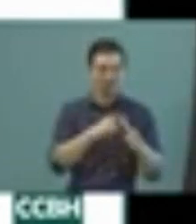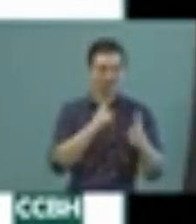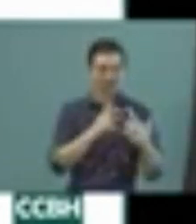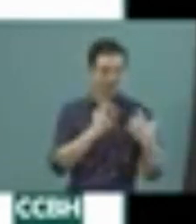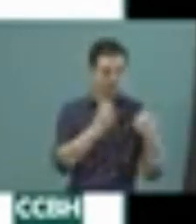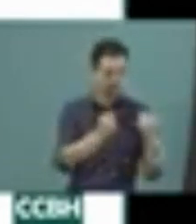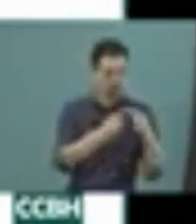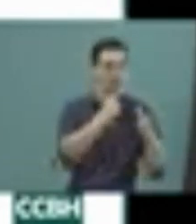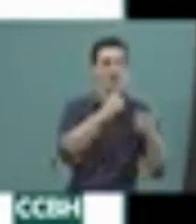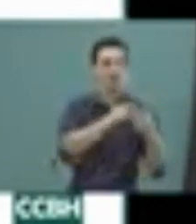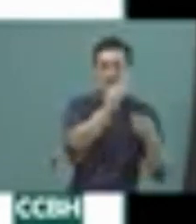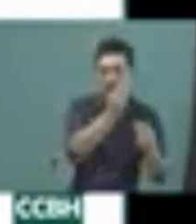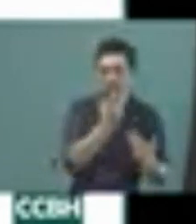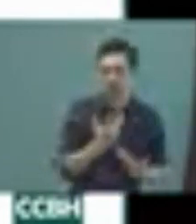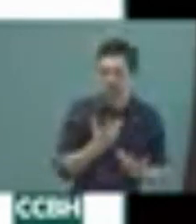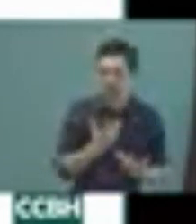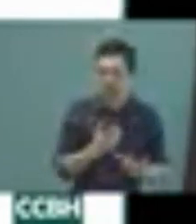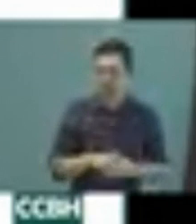status, we know